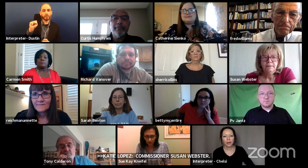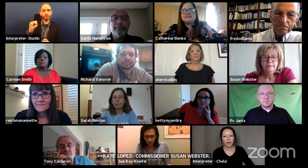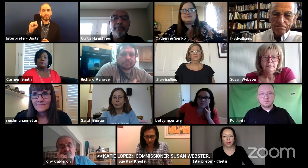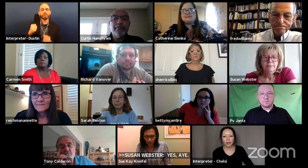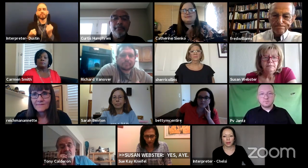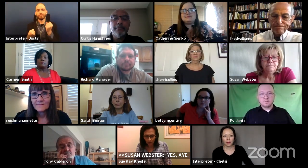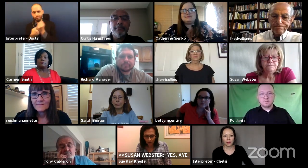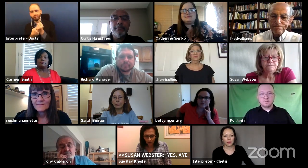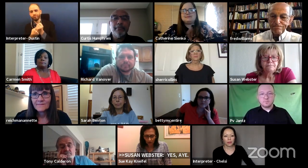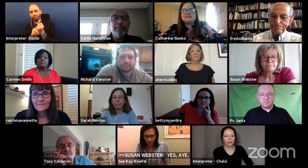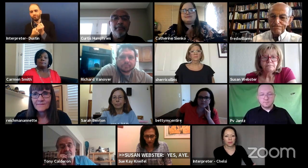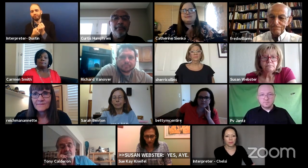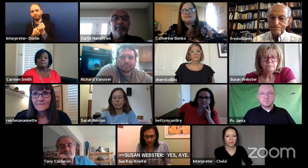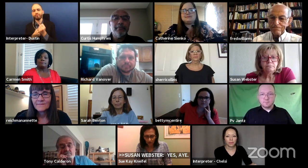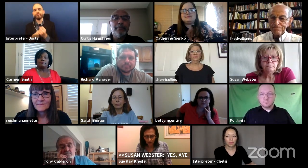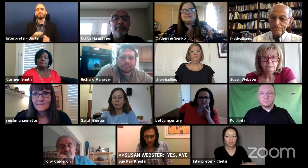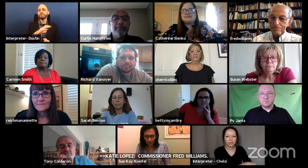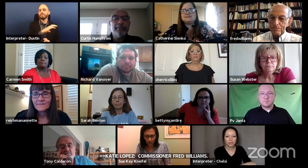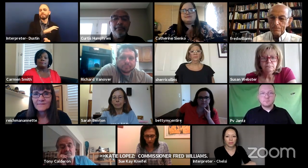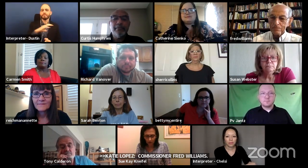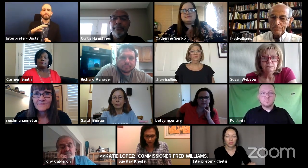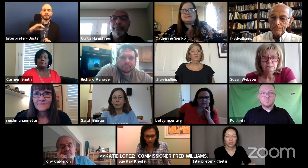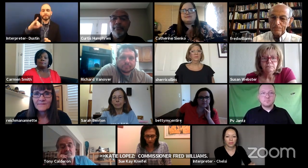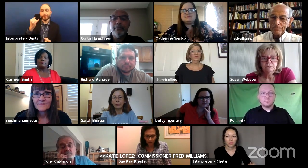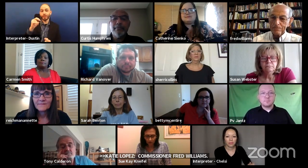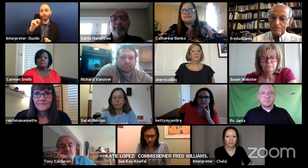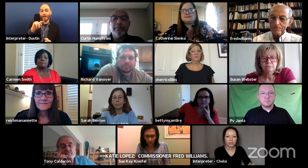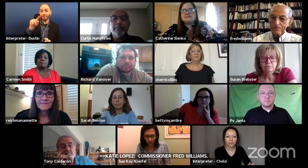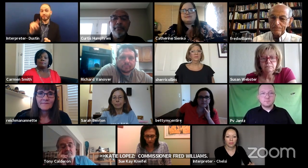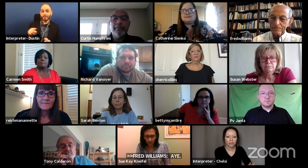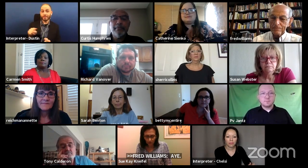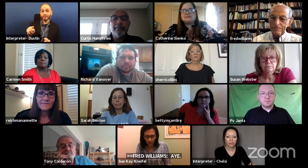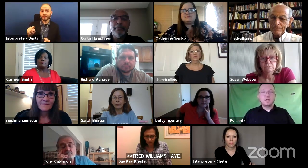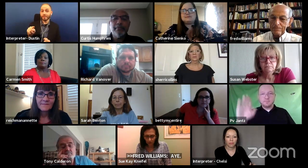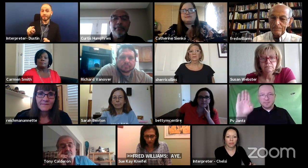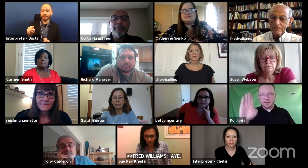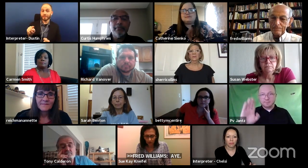Aye. and Commissioner Jans.